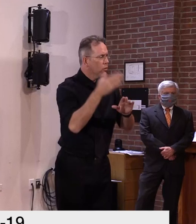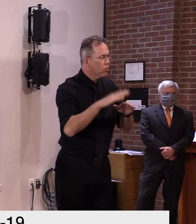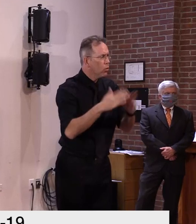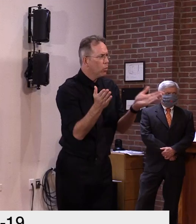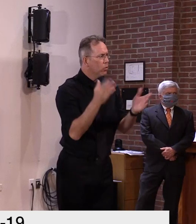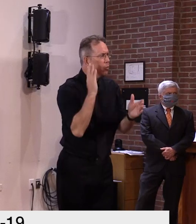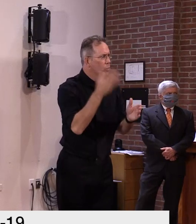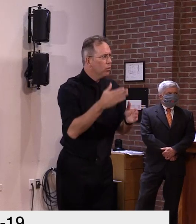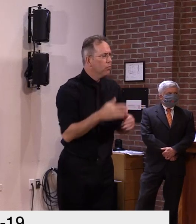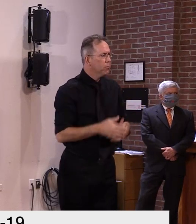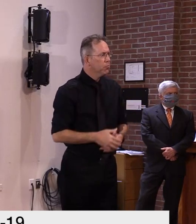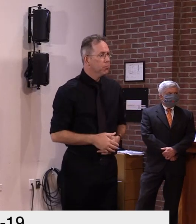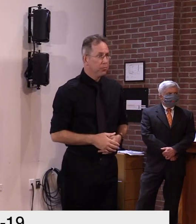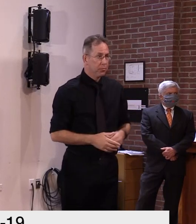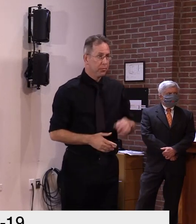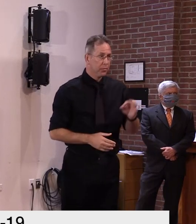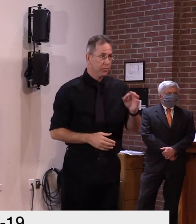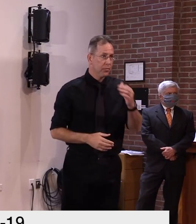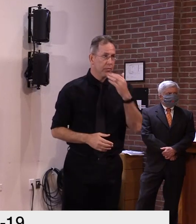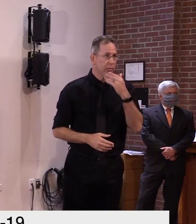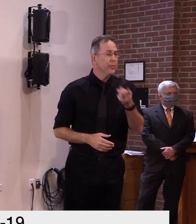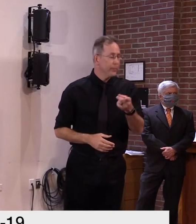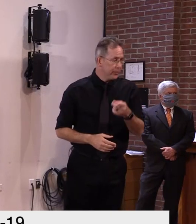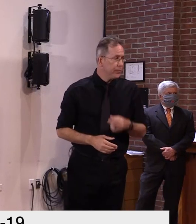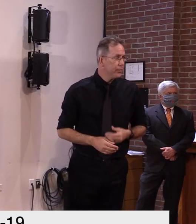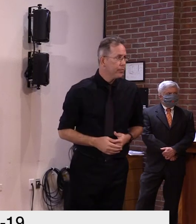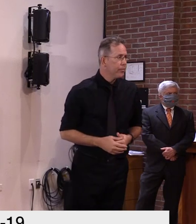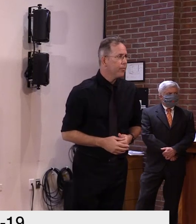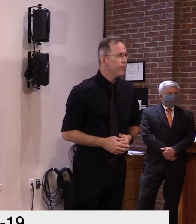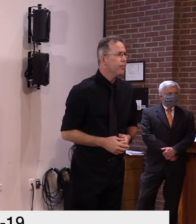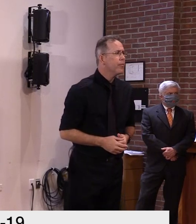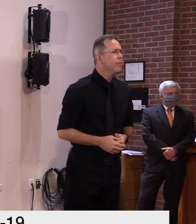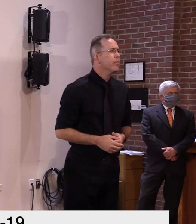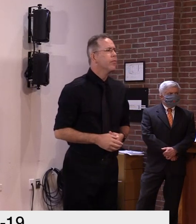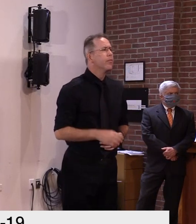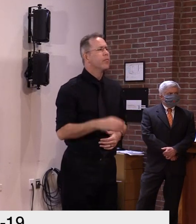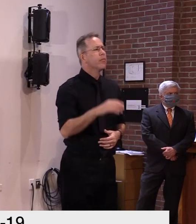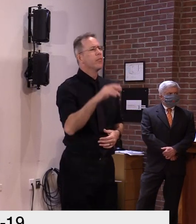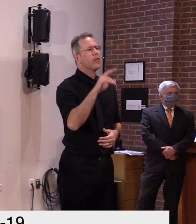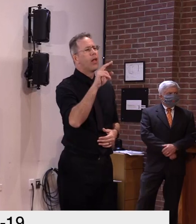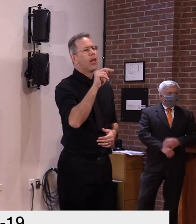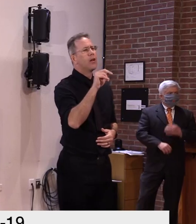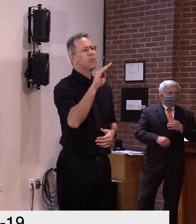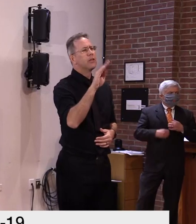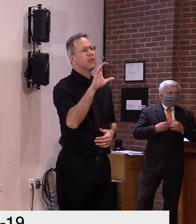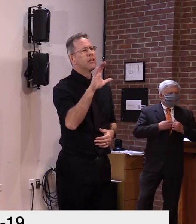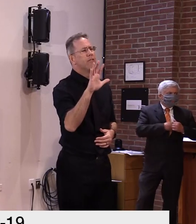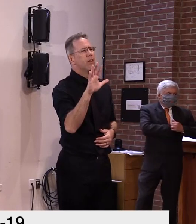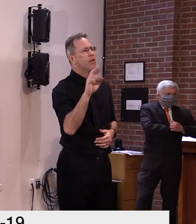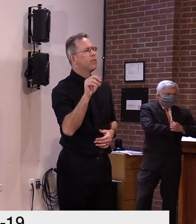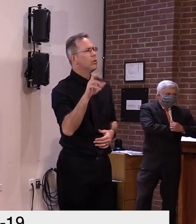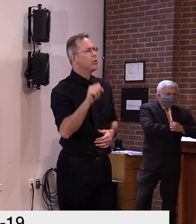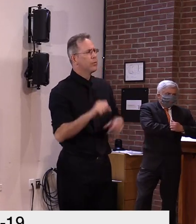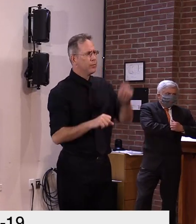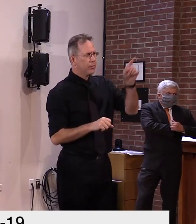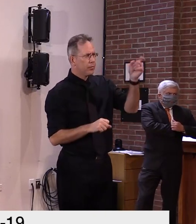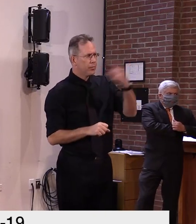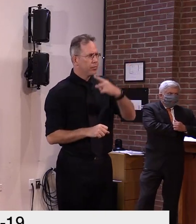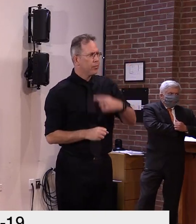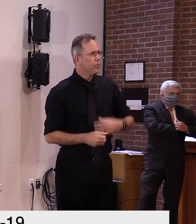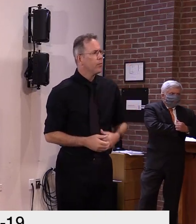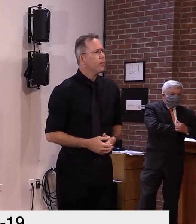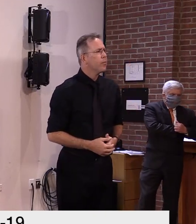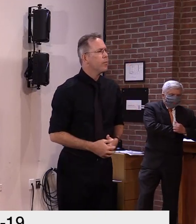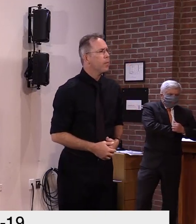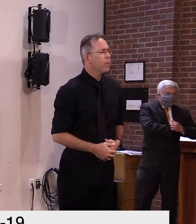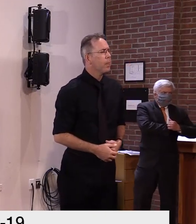Okay. Ross? Governor, thank you. First, a quick question about the schools. With some cases now popping up at both elementary and high schools, and